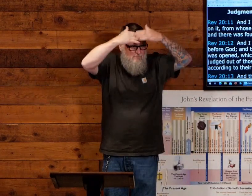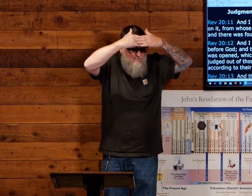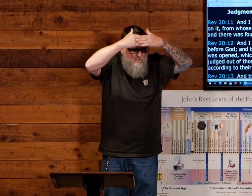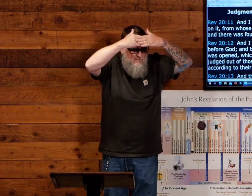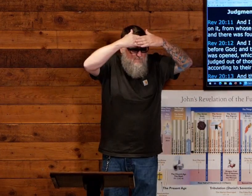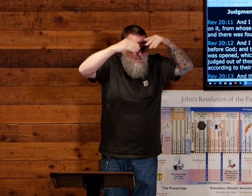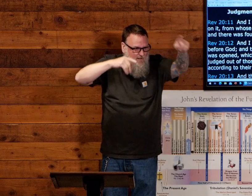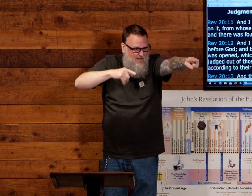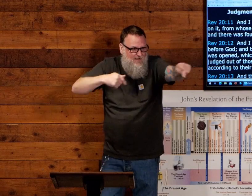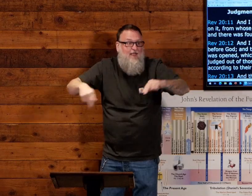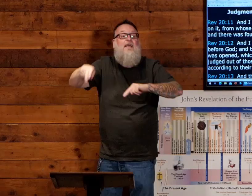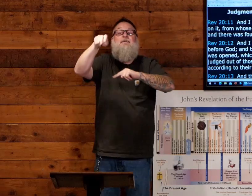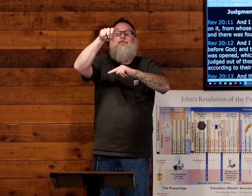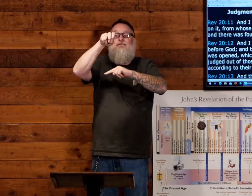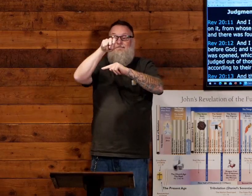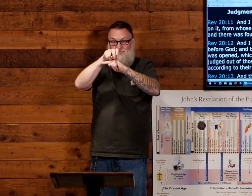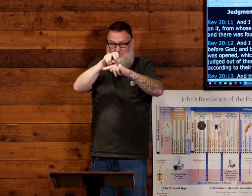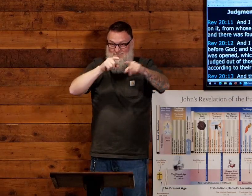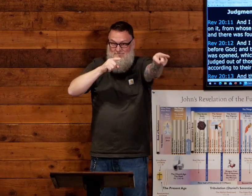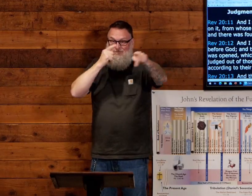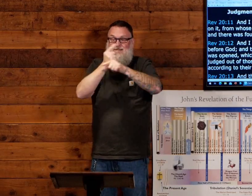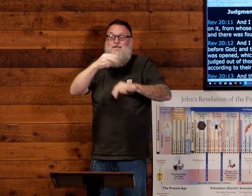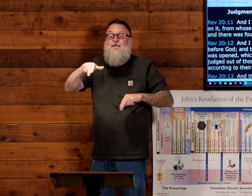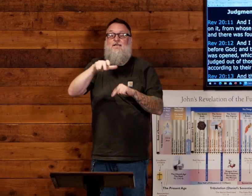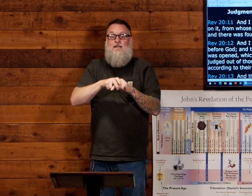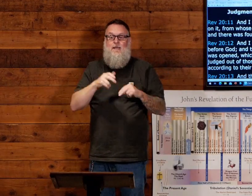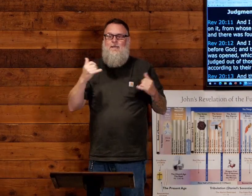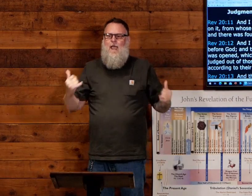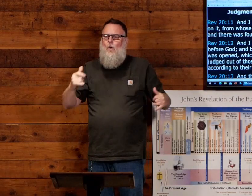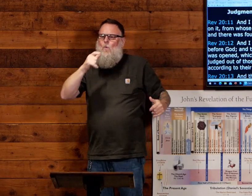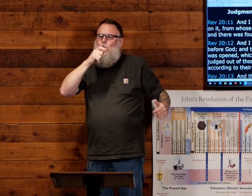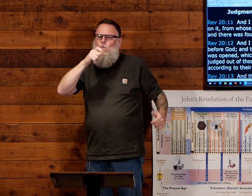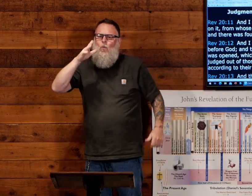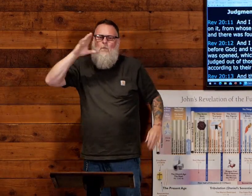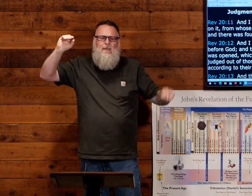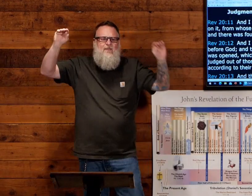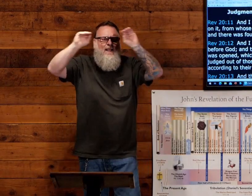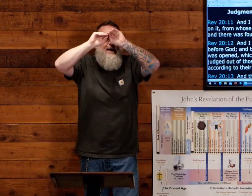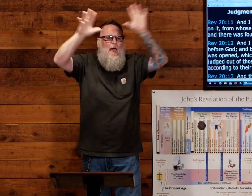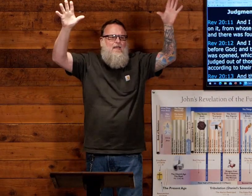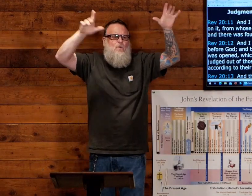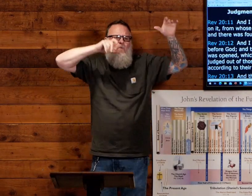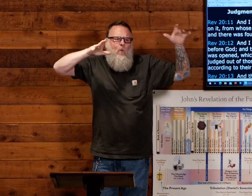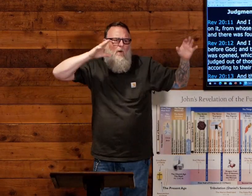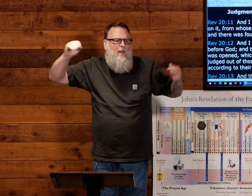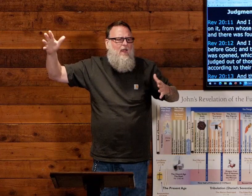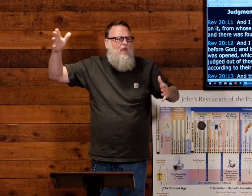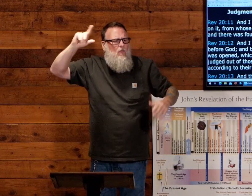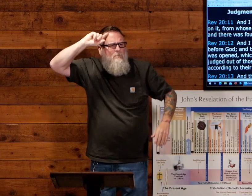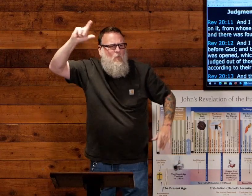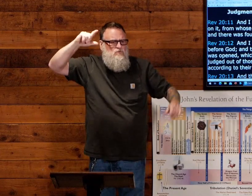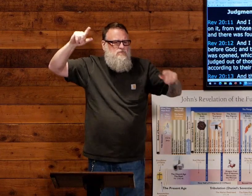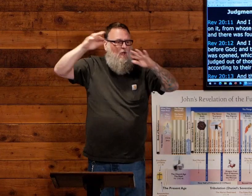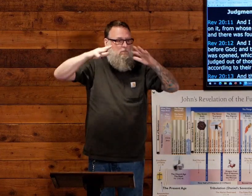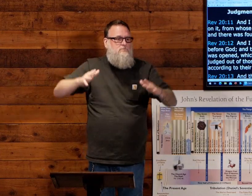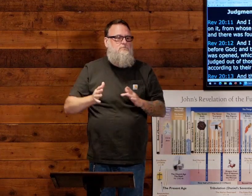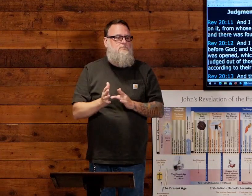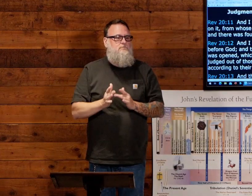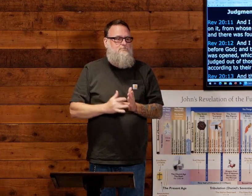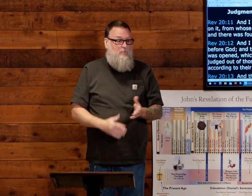He is sitting on a throne. And who will be the light? The moon, the sun, and the